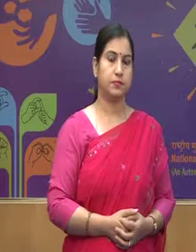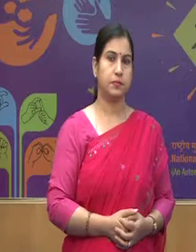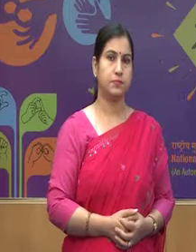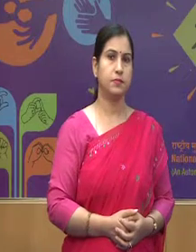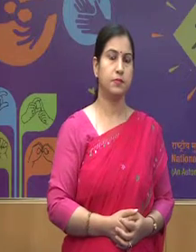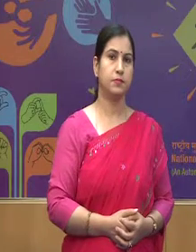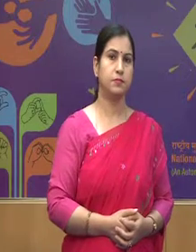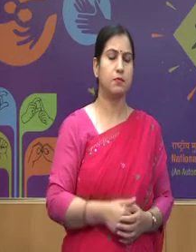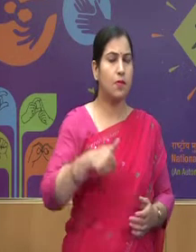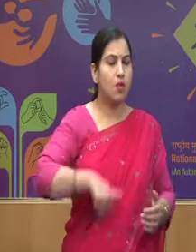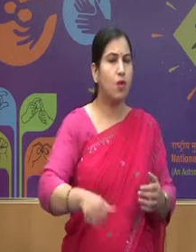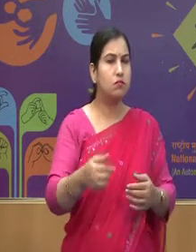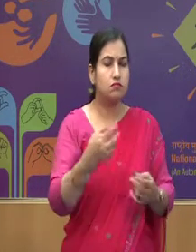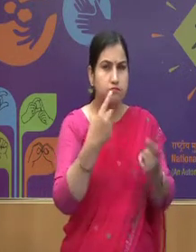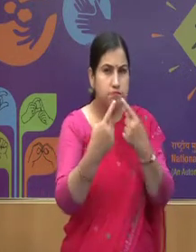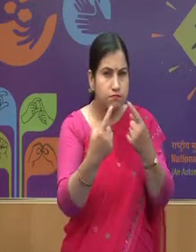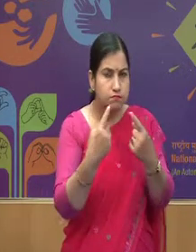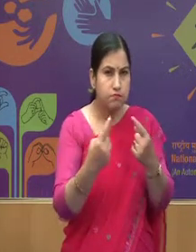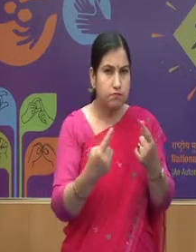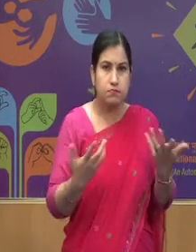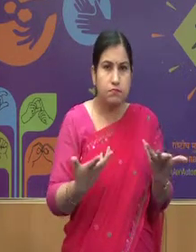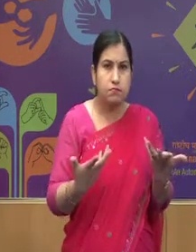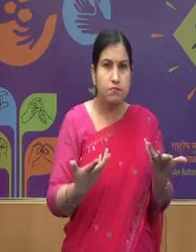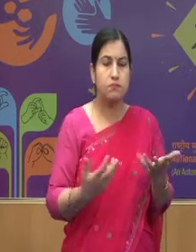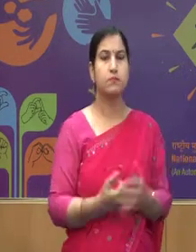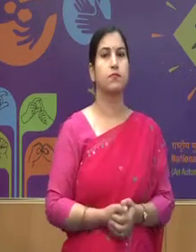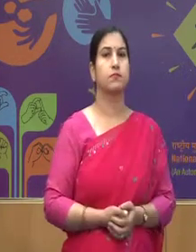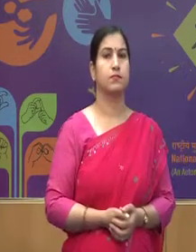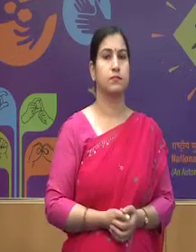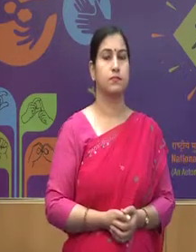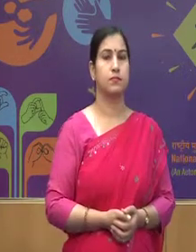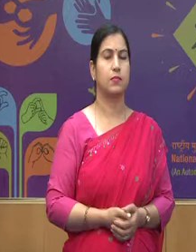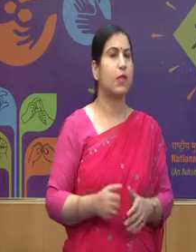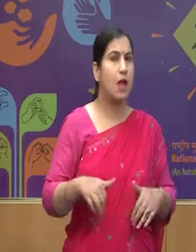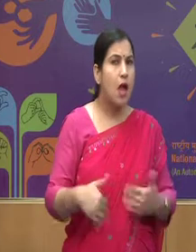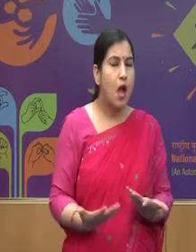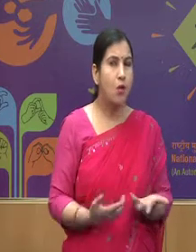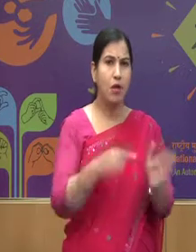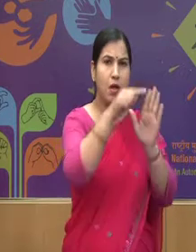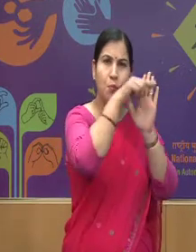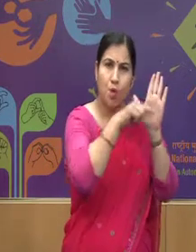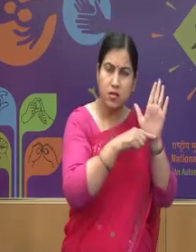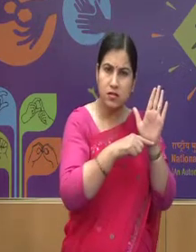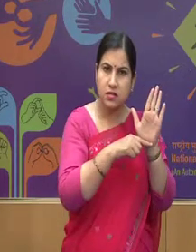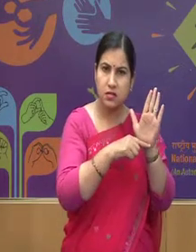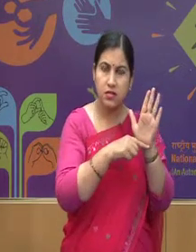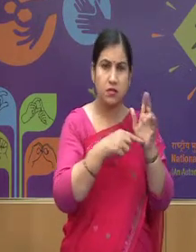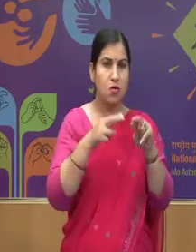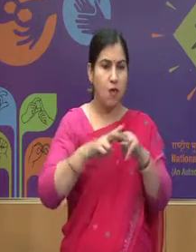We will now study in detail about how the policy of imperialism extended